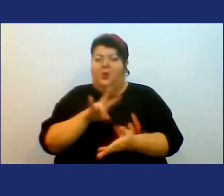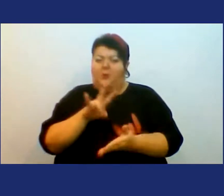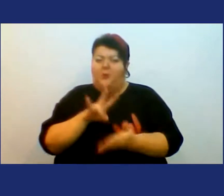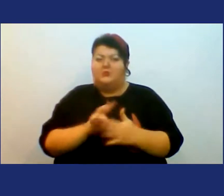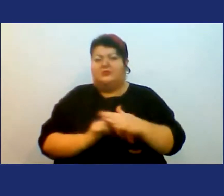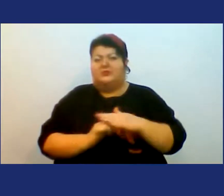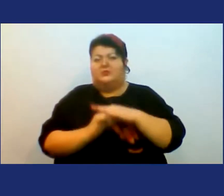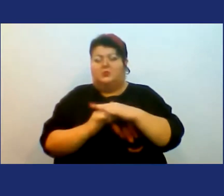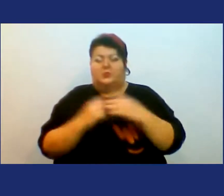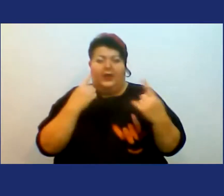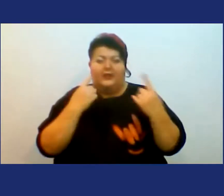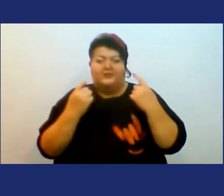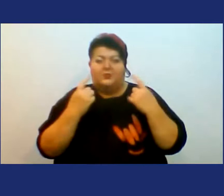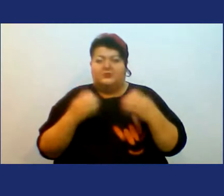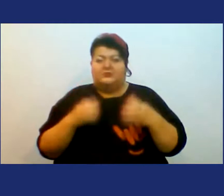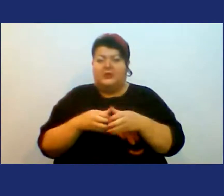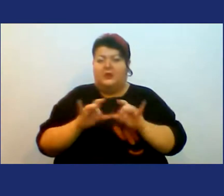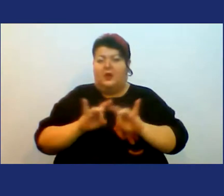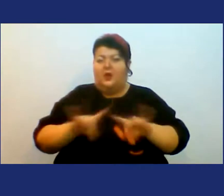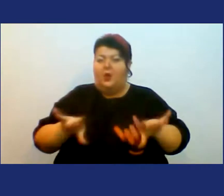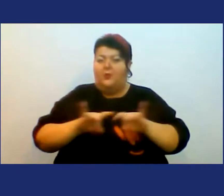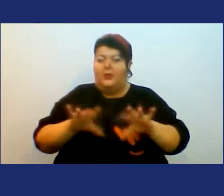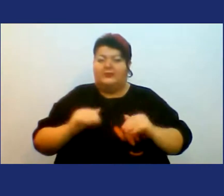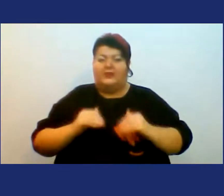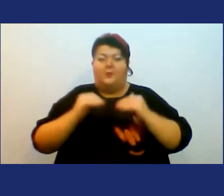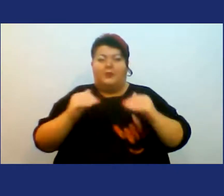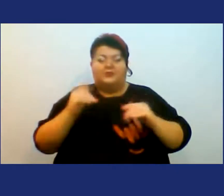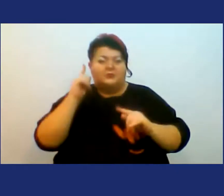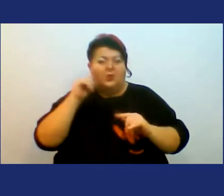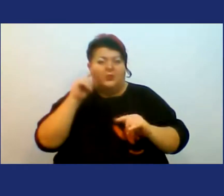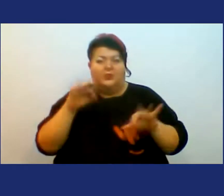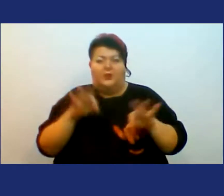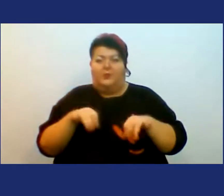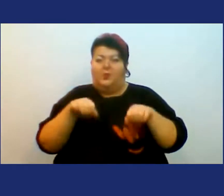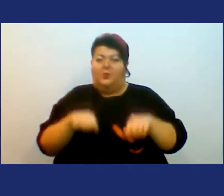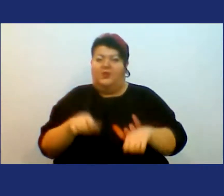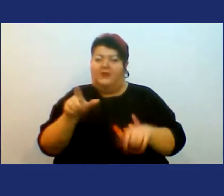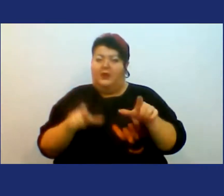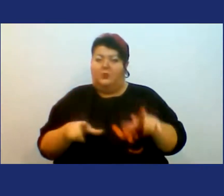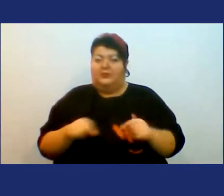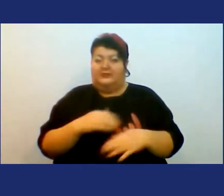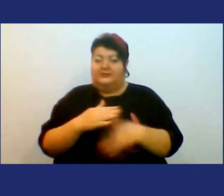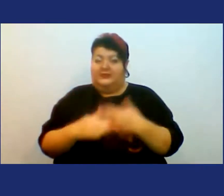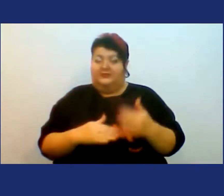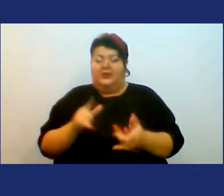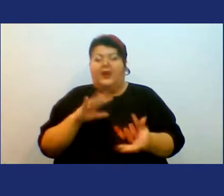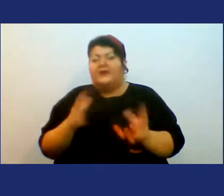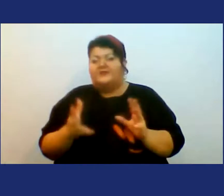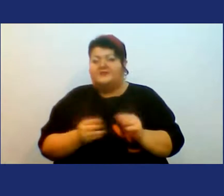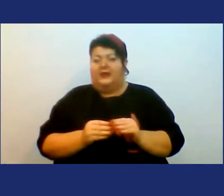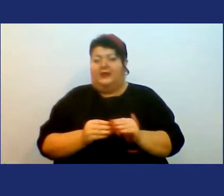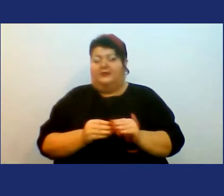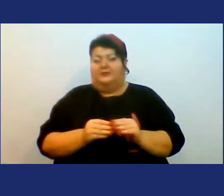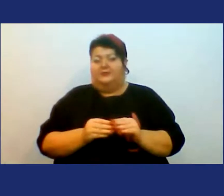will be improved by the next elections. However, information campaigns and awareness